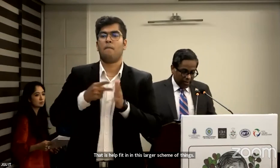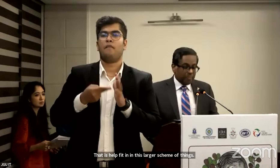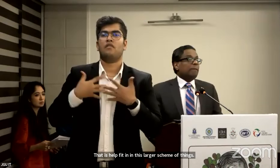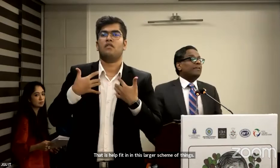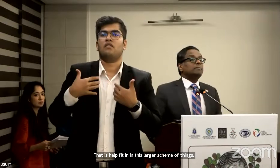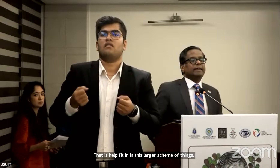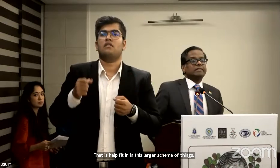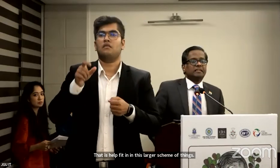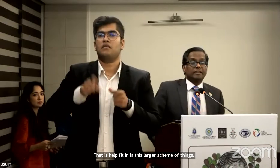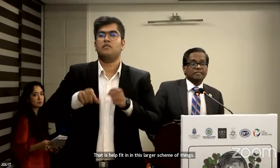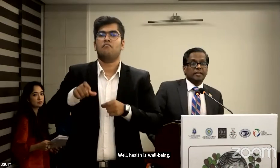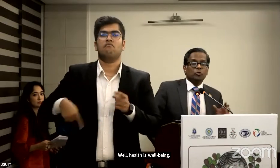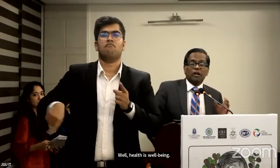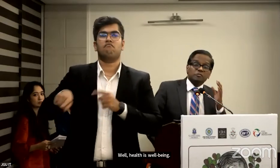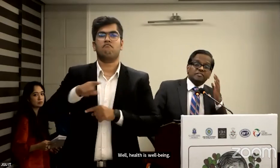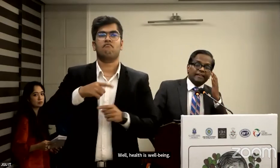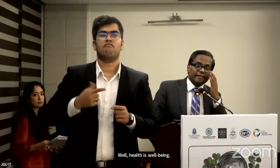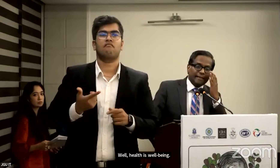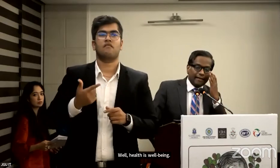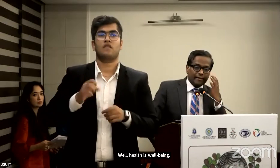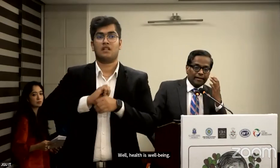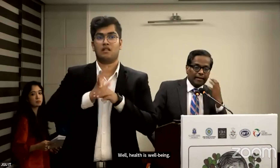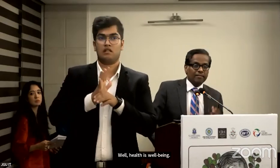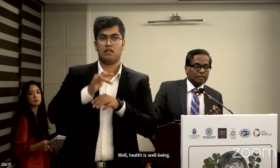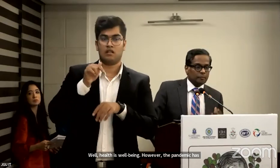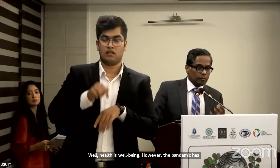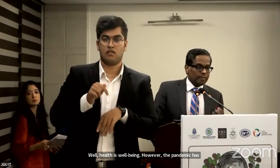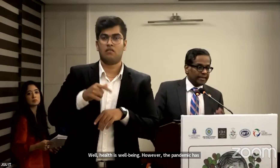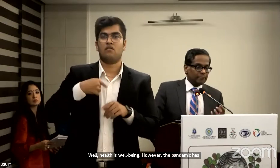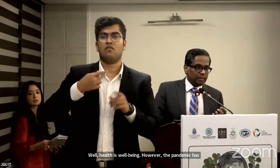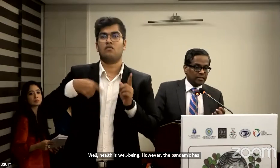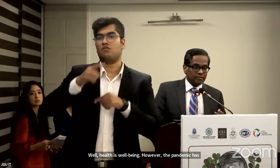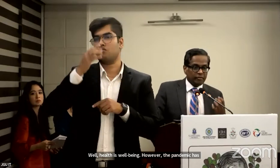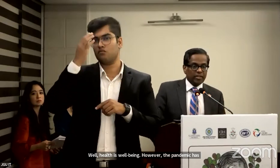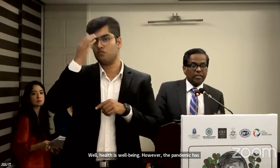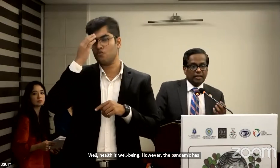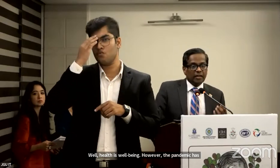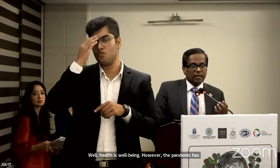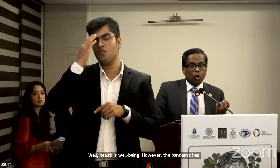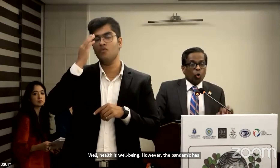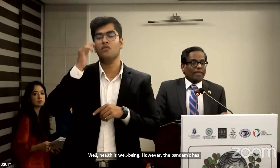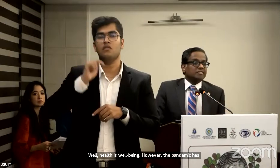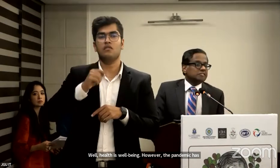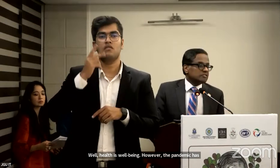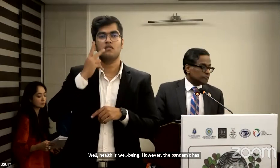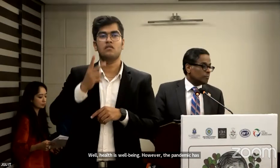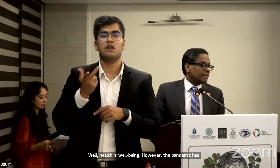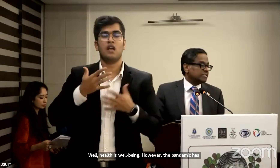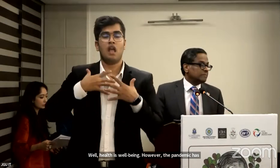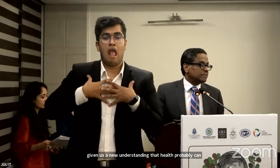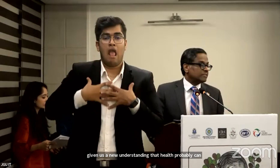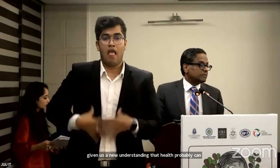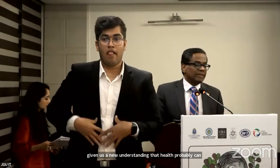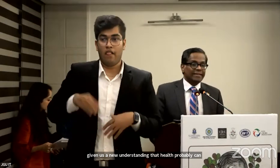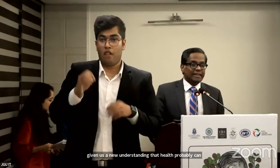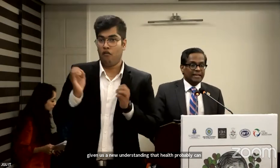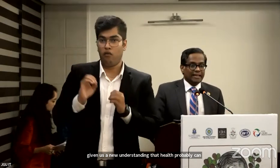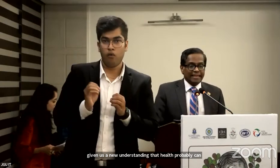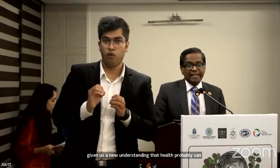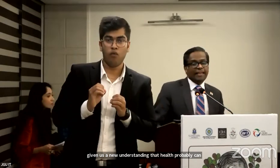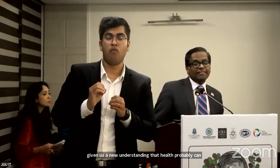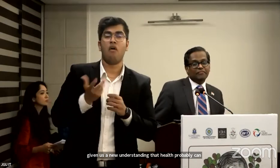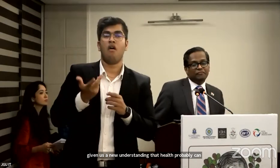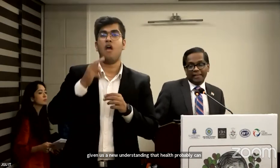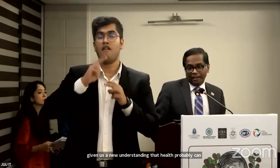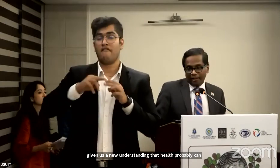However, the pandemic has given us a new understanding that health probably can be the very coexistence of humanity, because when